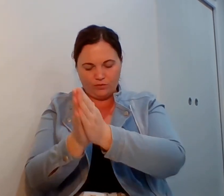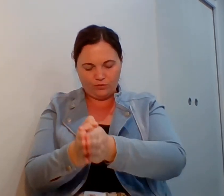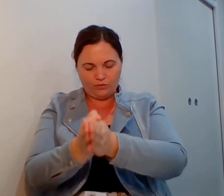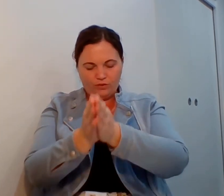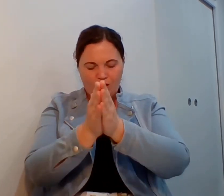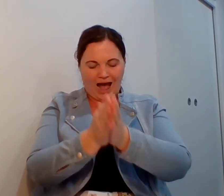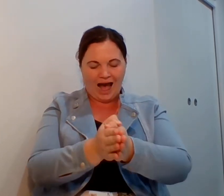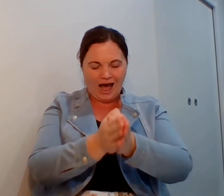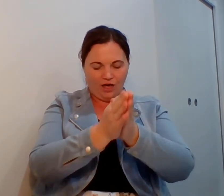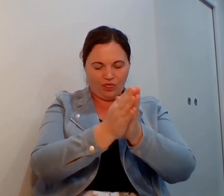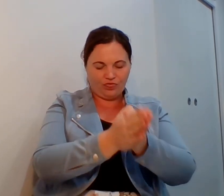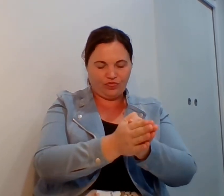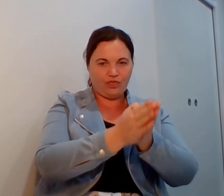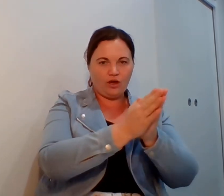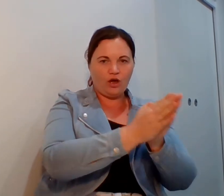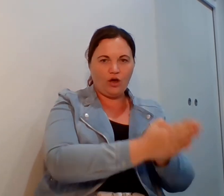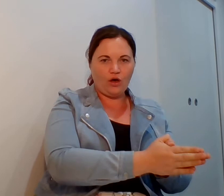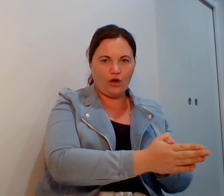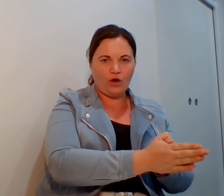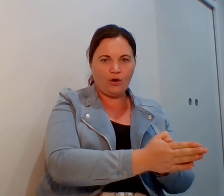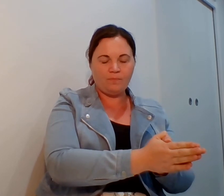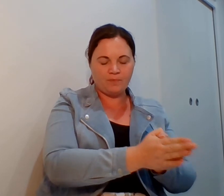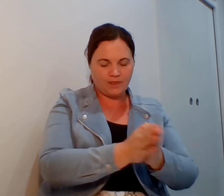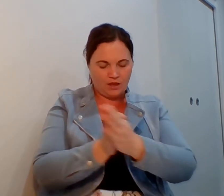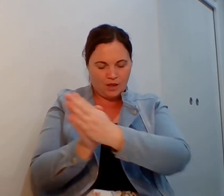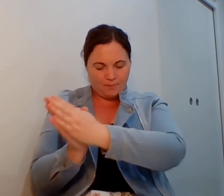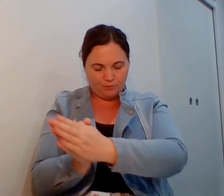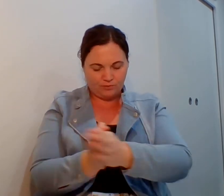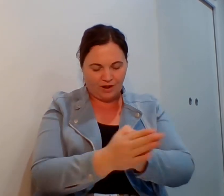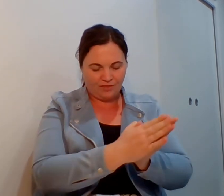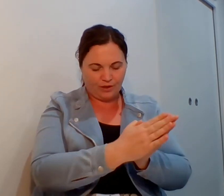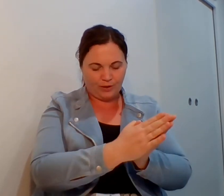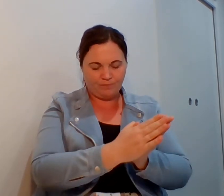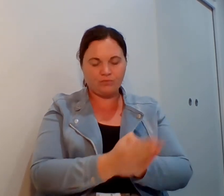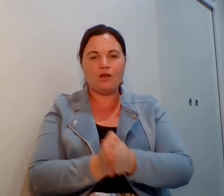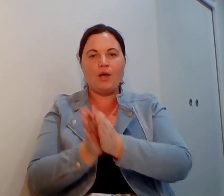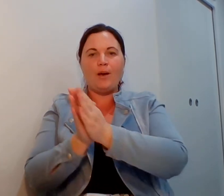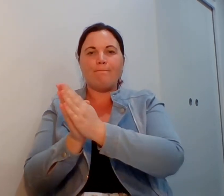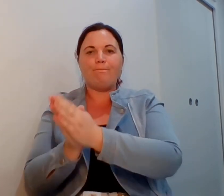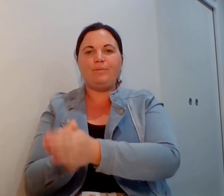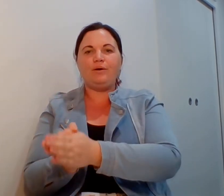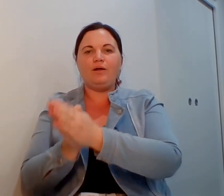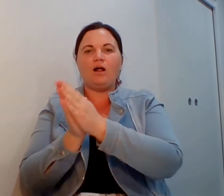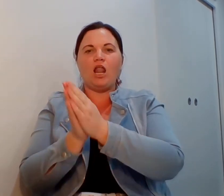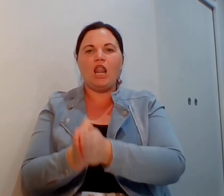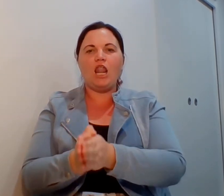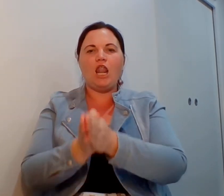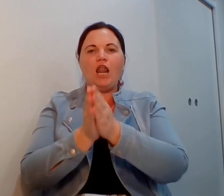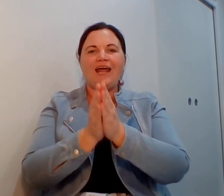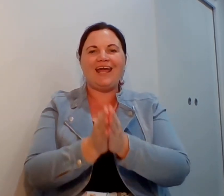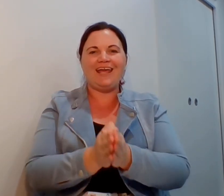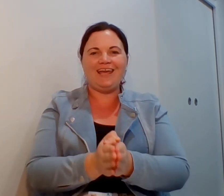B, R, R, F, U, ER. BROTHER. B, L, I,